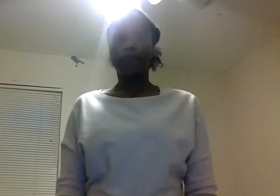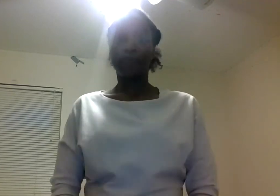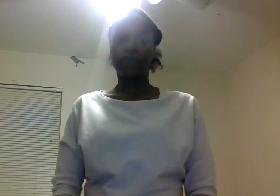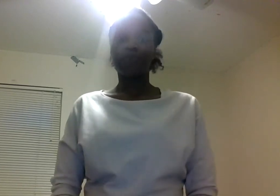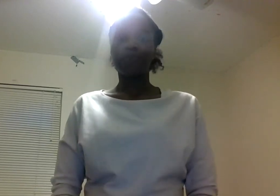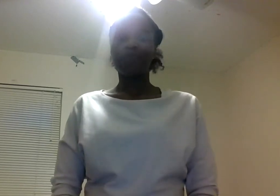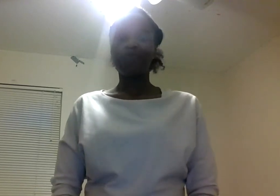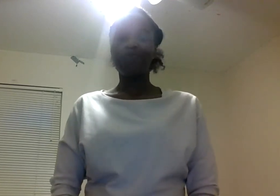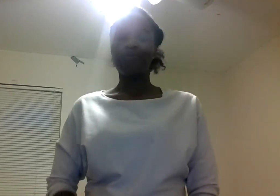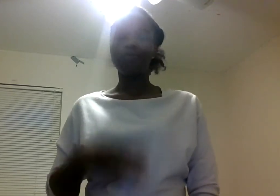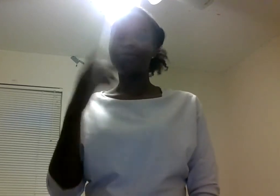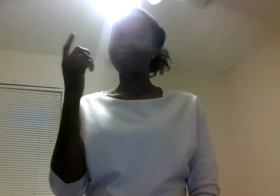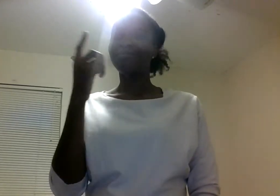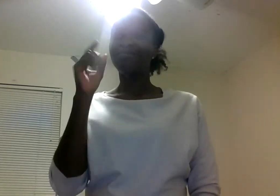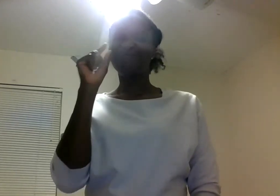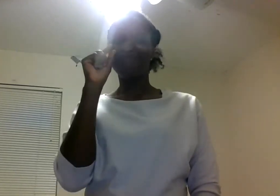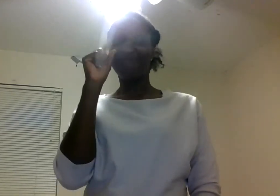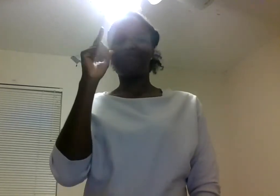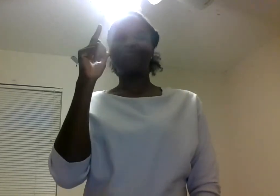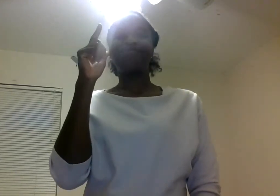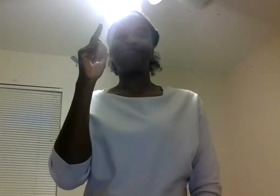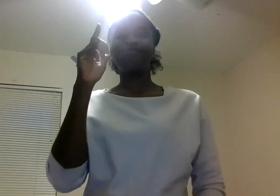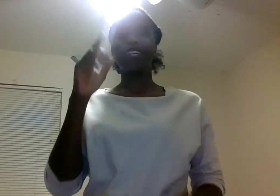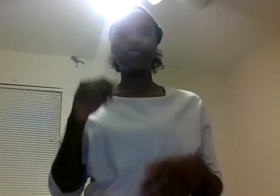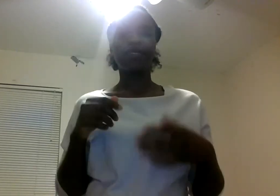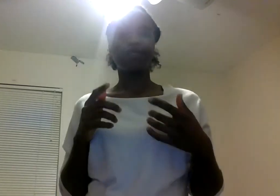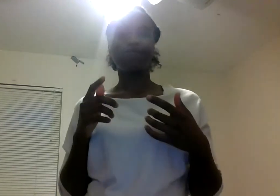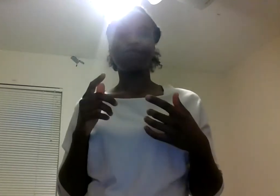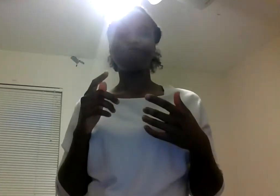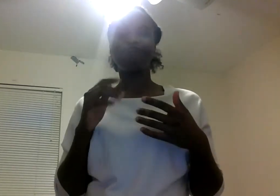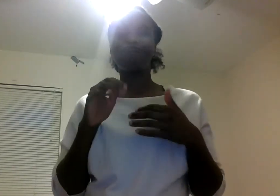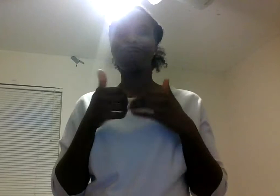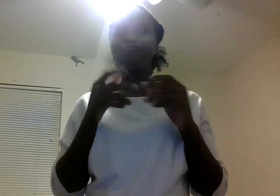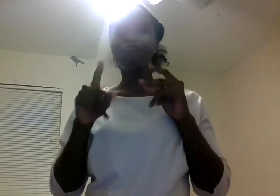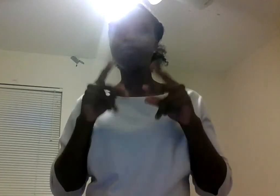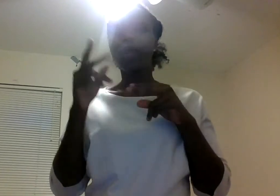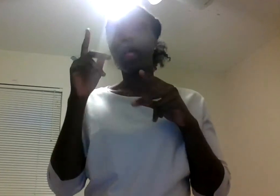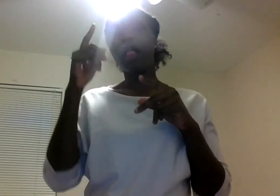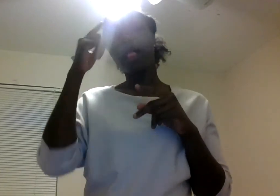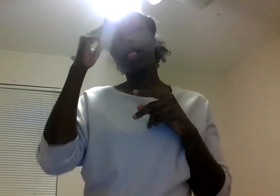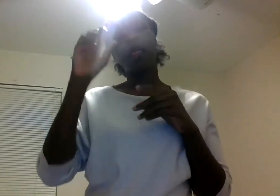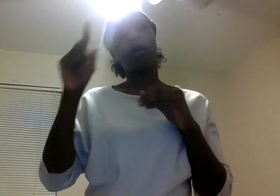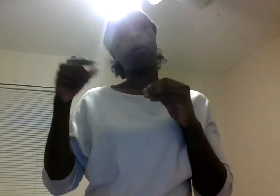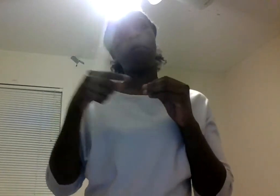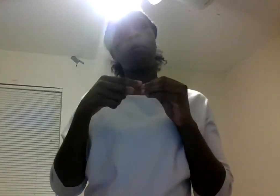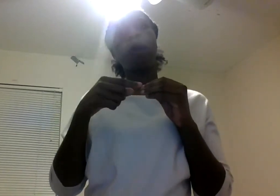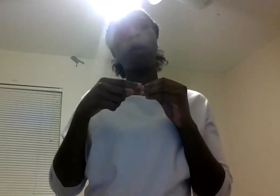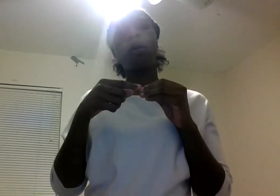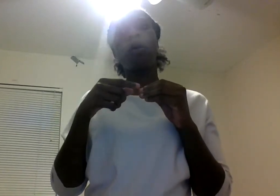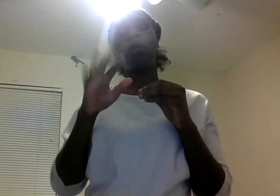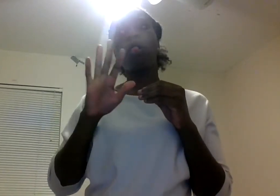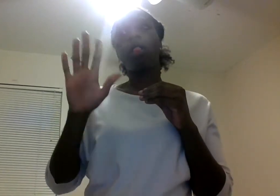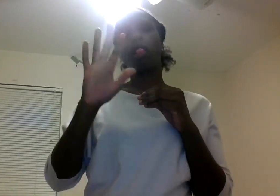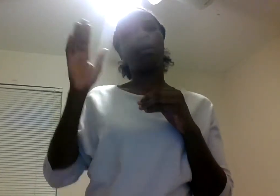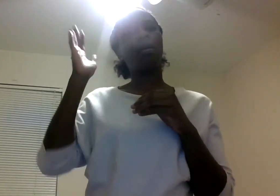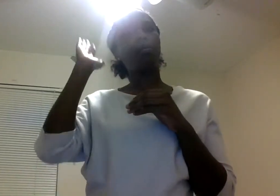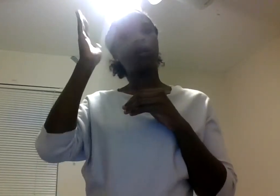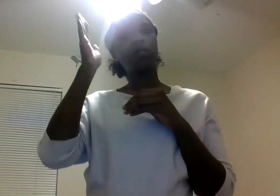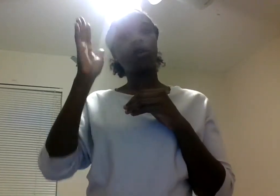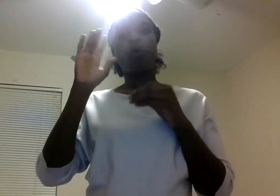always strikes me how people think about their presentations or how they prepare their presentations. And I'm actually talking about the